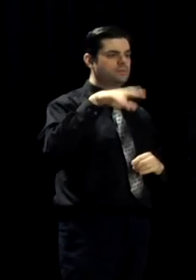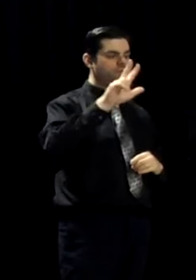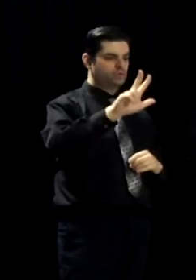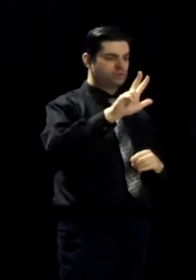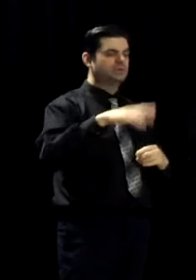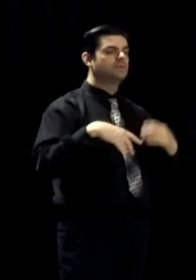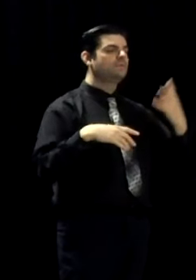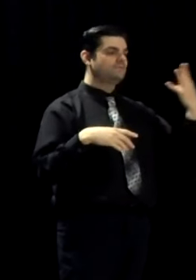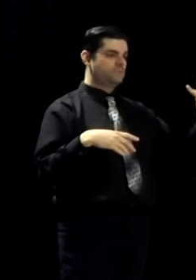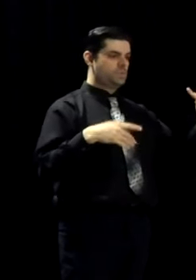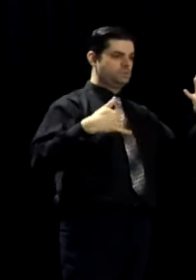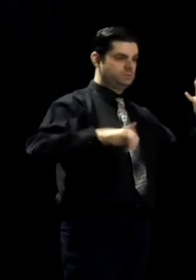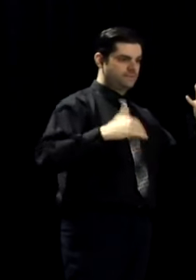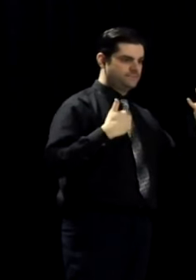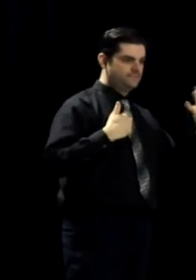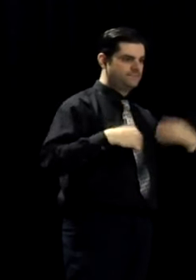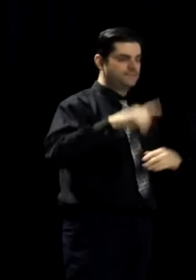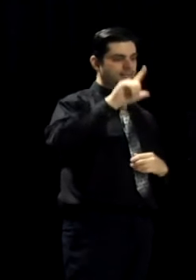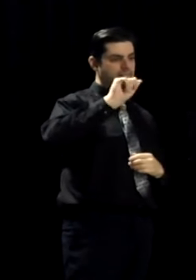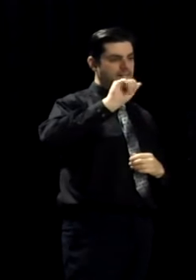Related to testing,